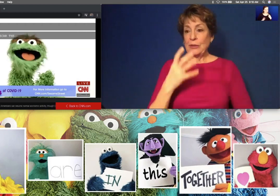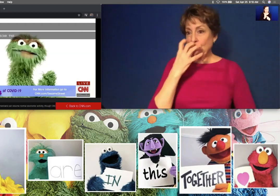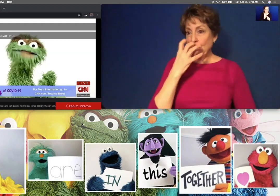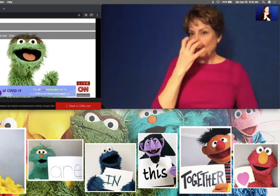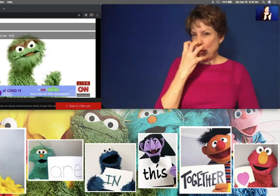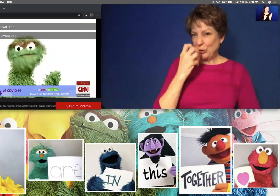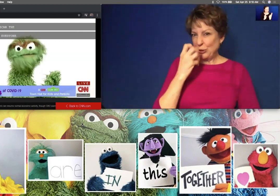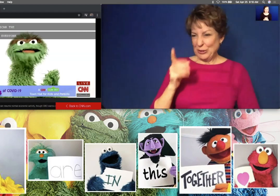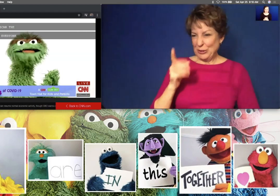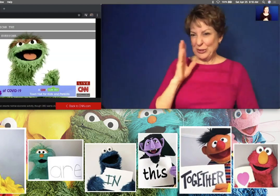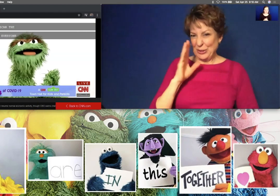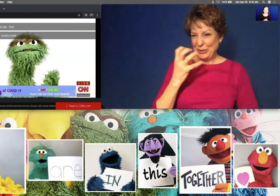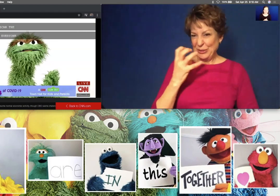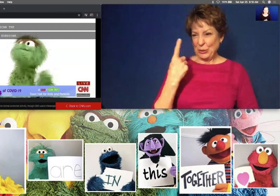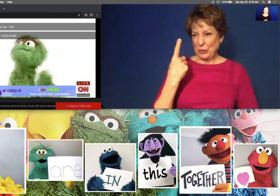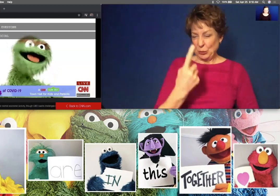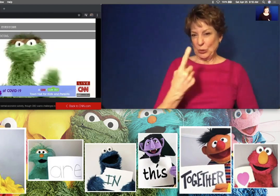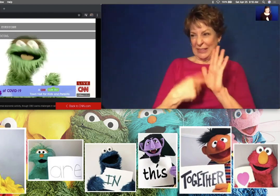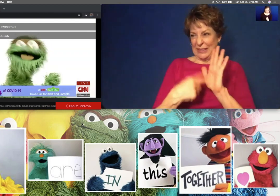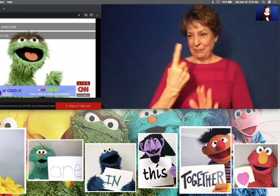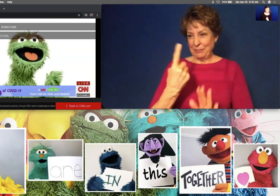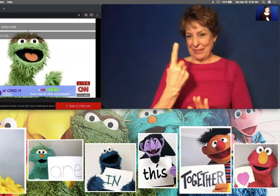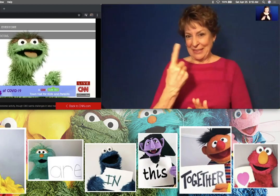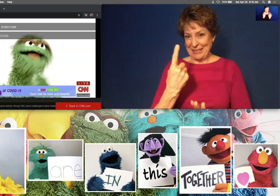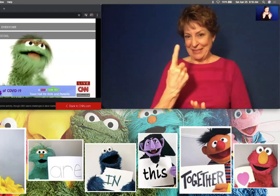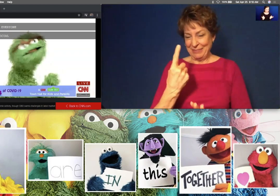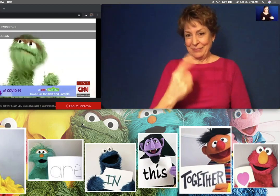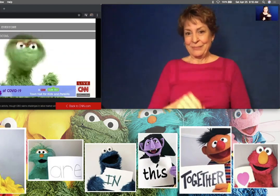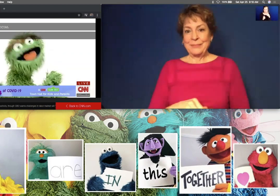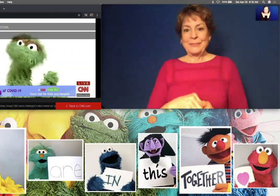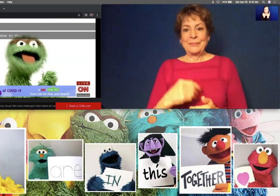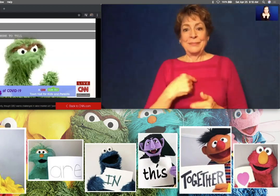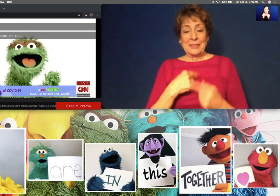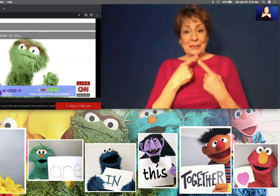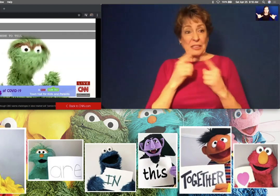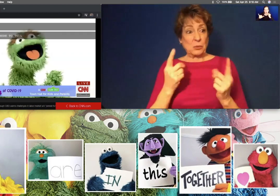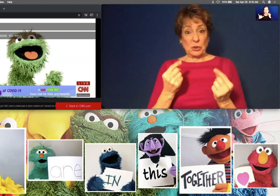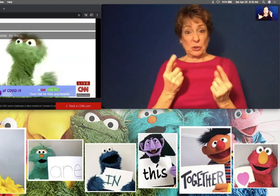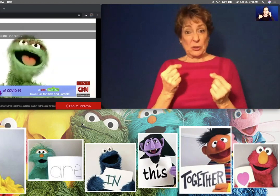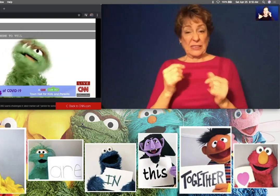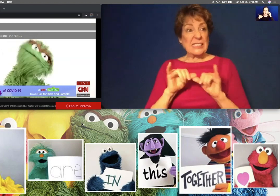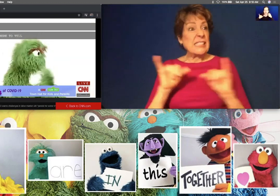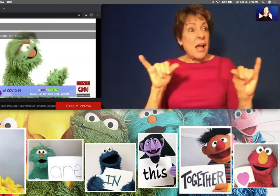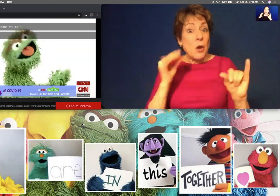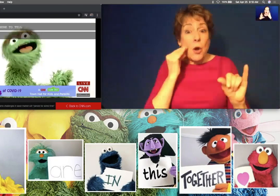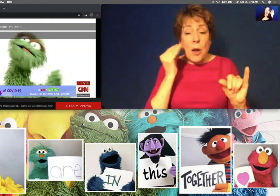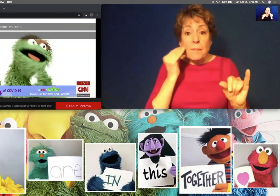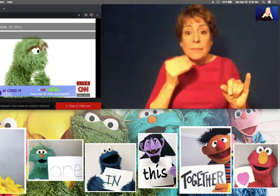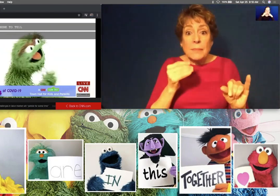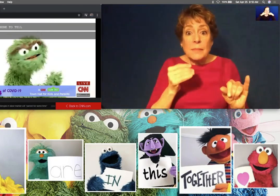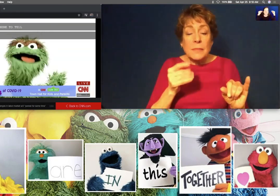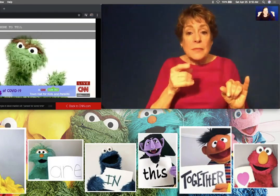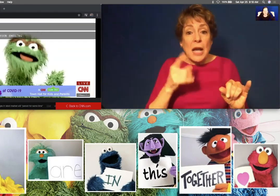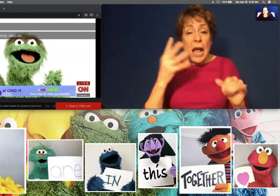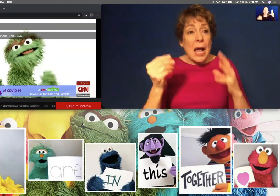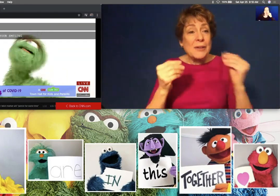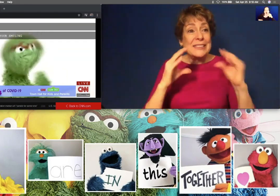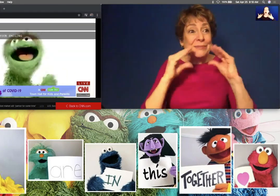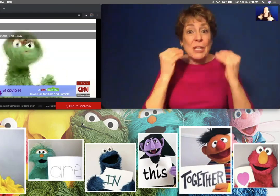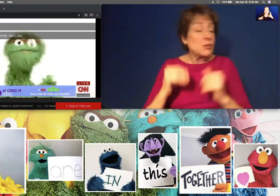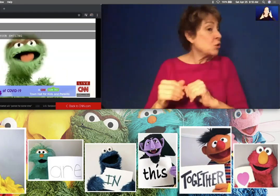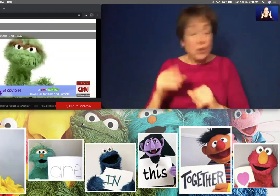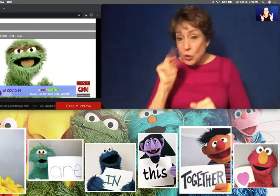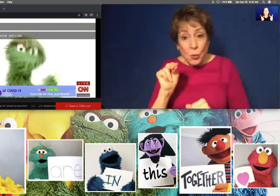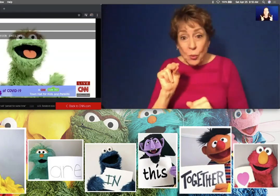of social distancing. Oscar the Grouch here to tell you To stay home. I don't want to see your